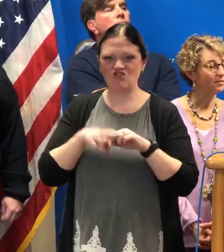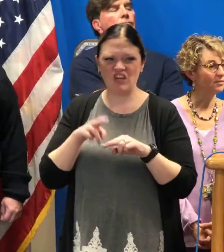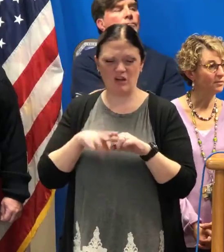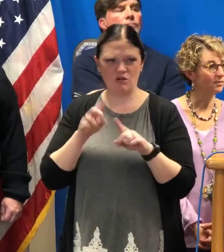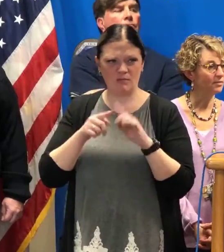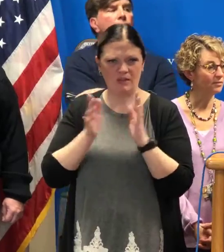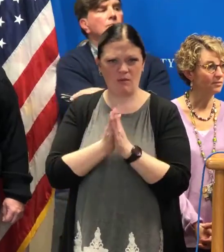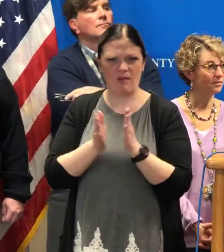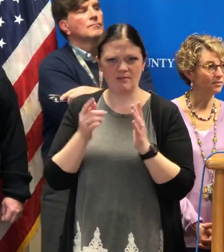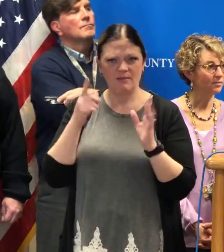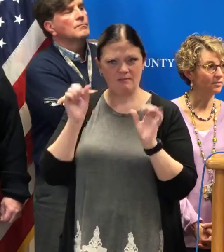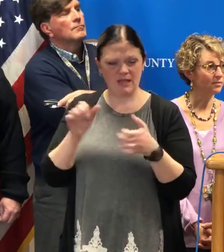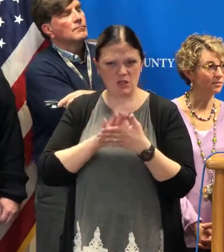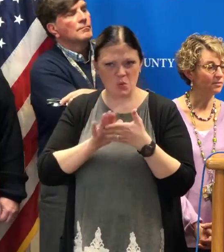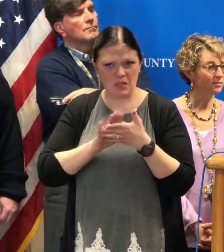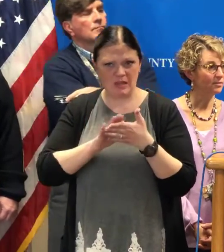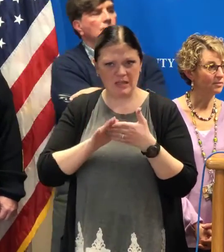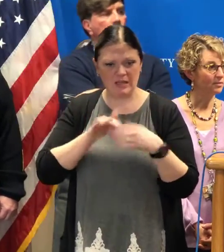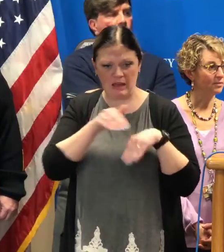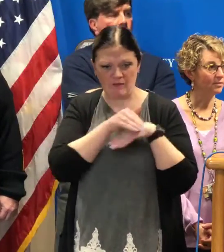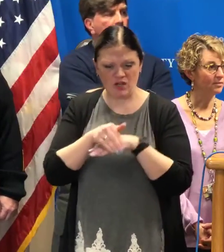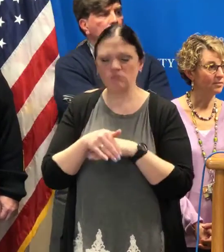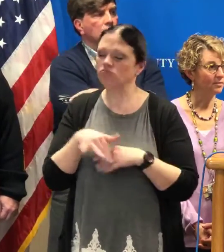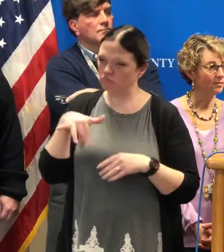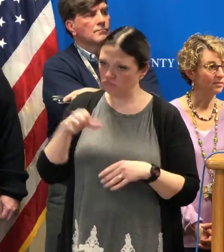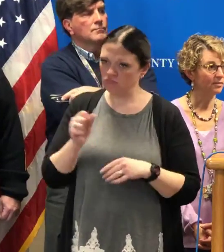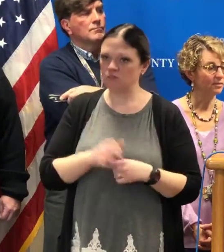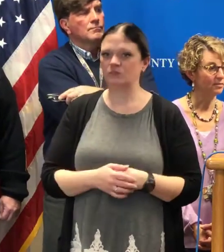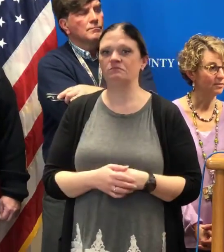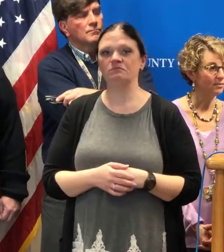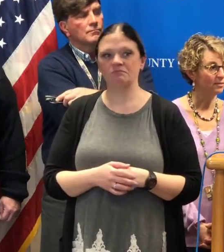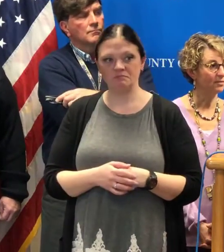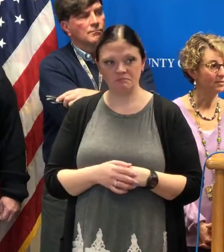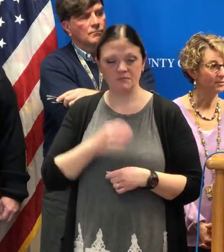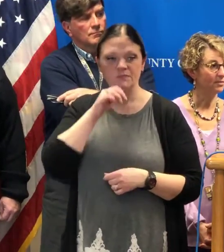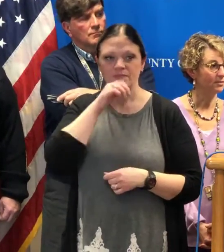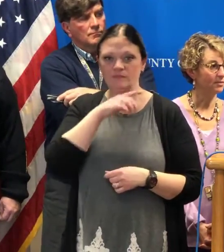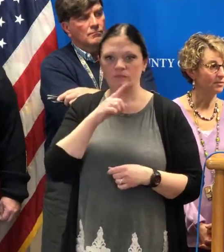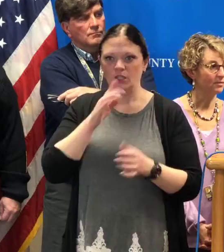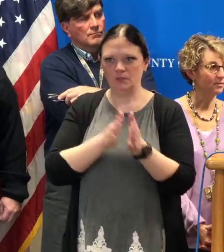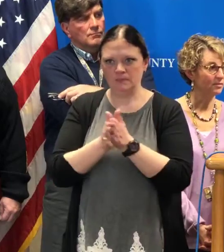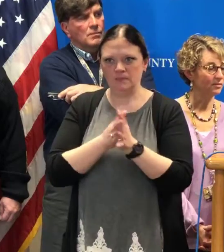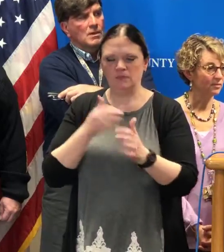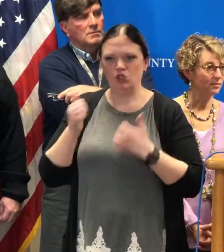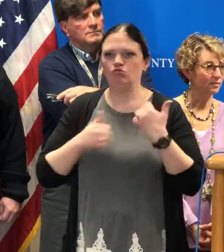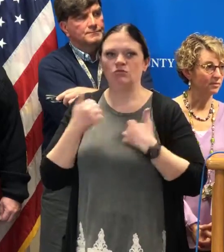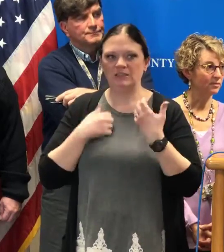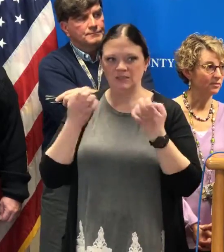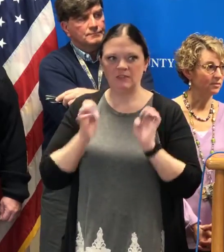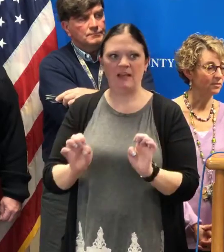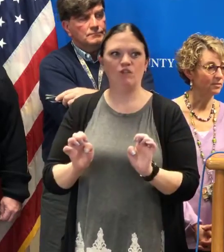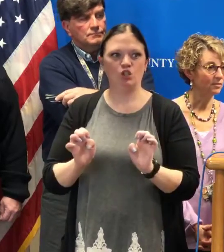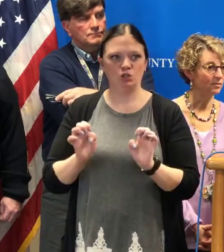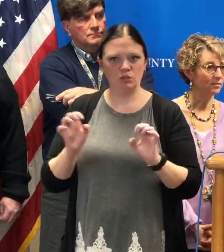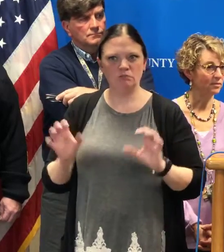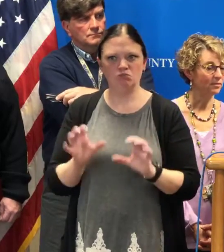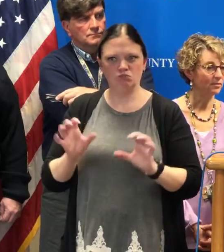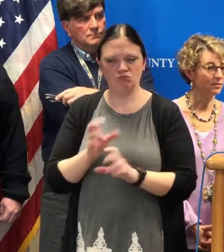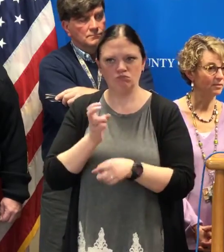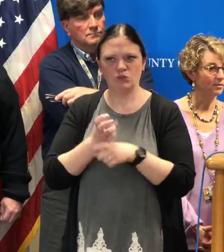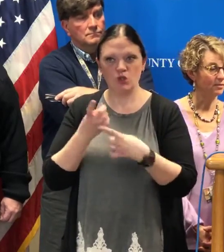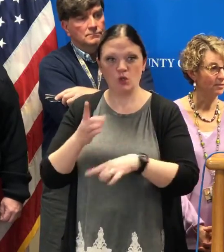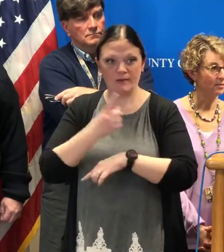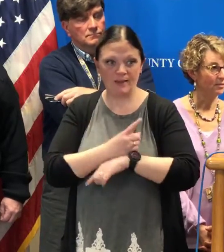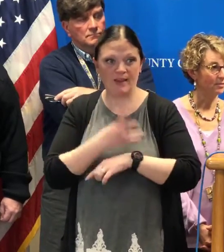can we clean those down at the end of every night? And the answer is yes. So there is vigorous efforts to be made during the day and